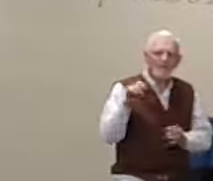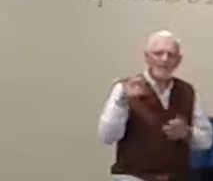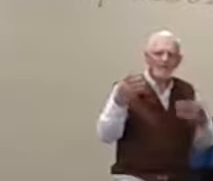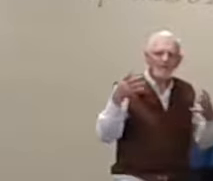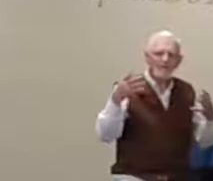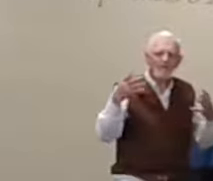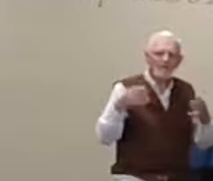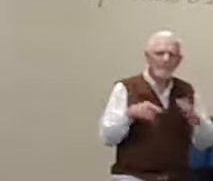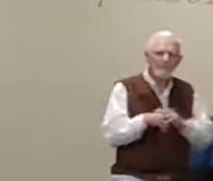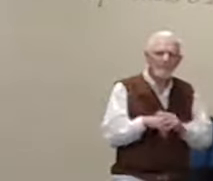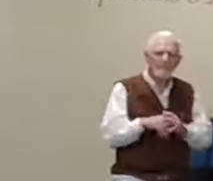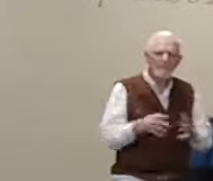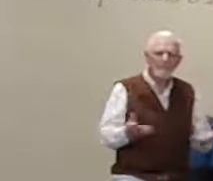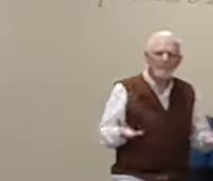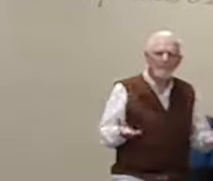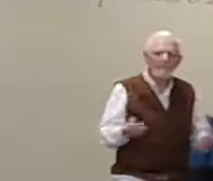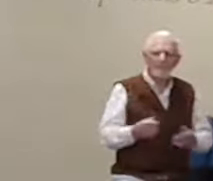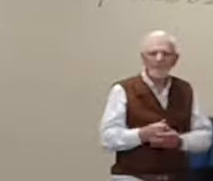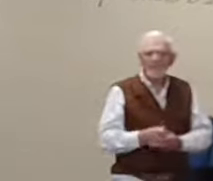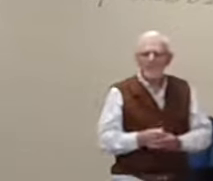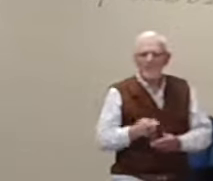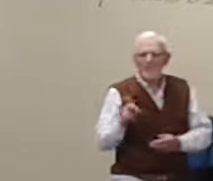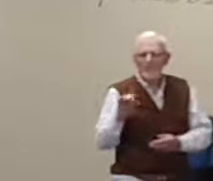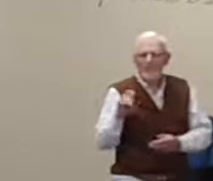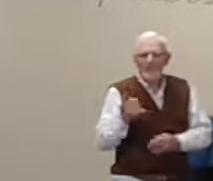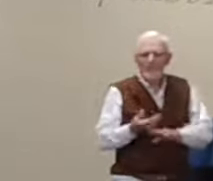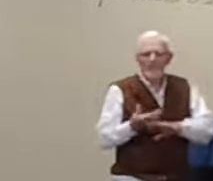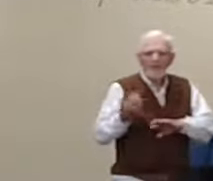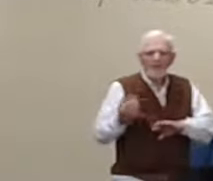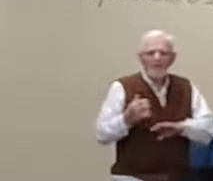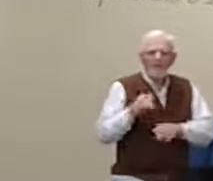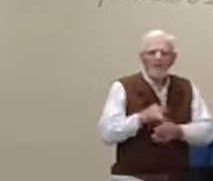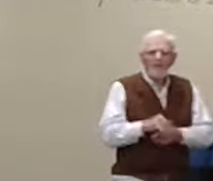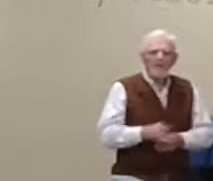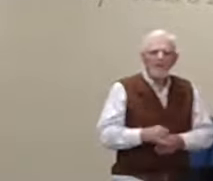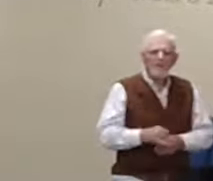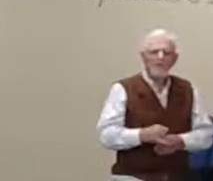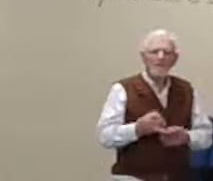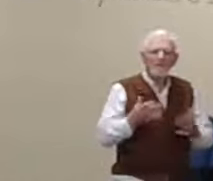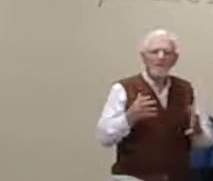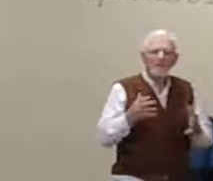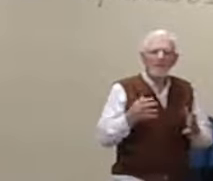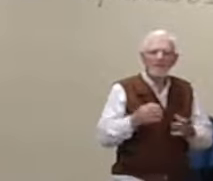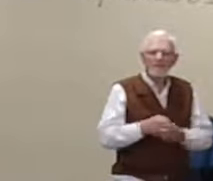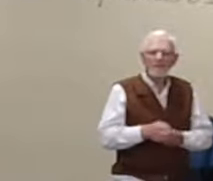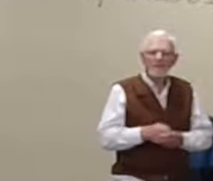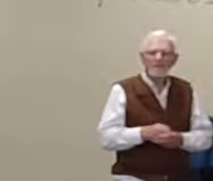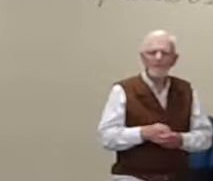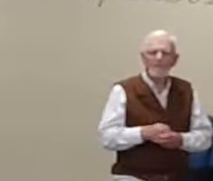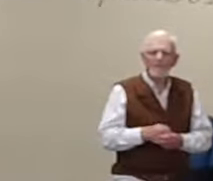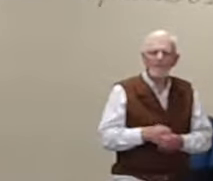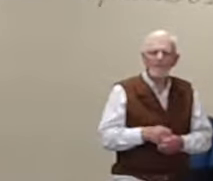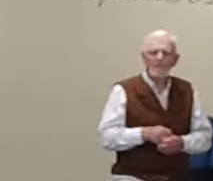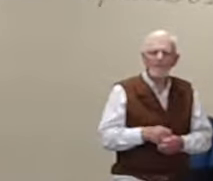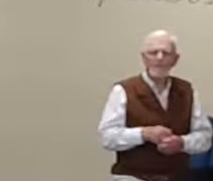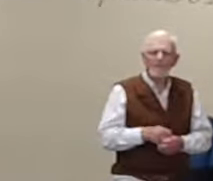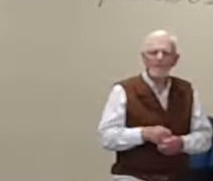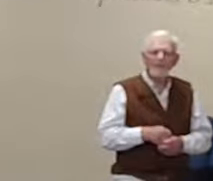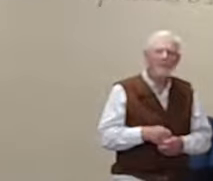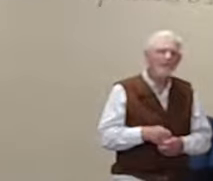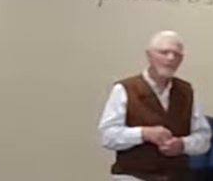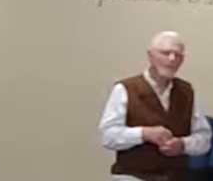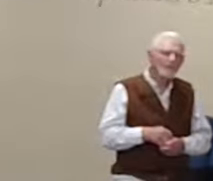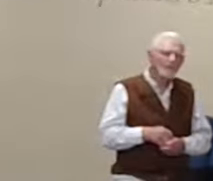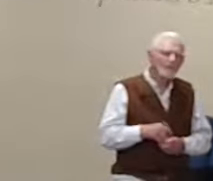dead. David killed four of his brothers before it was over with. He had four brothers. Three at least,